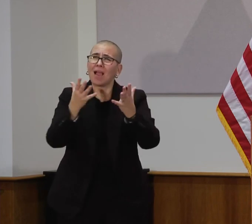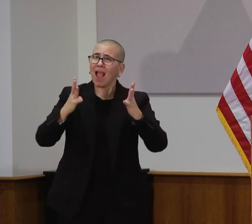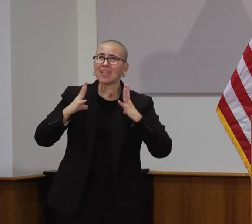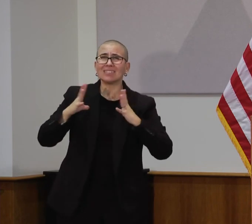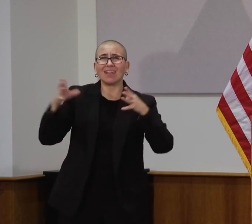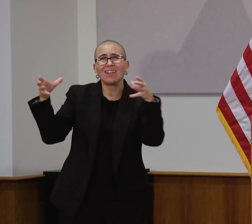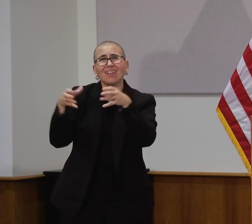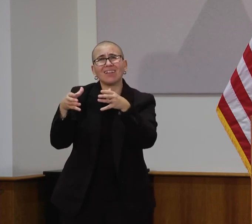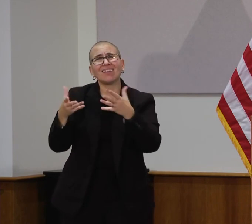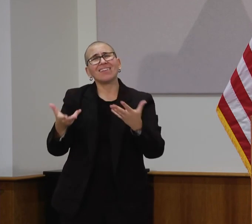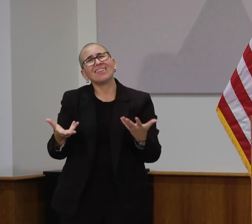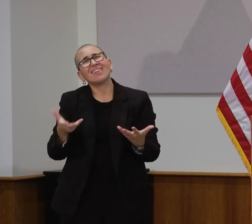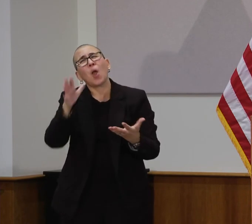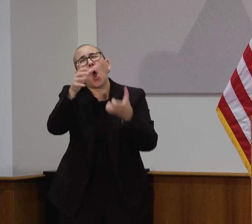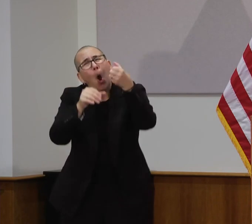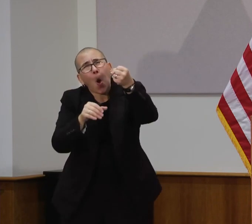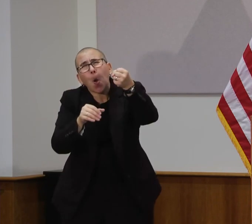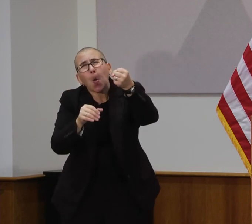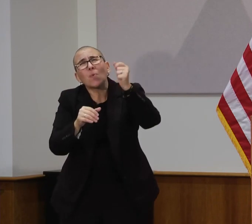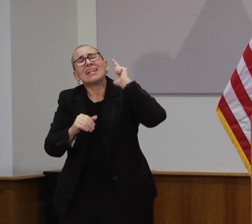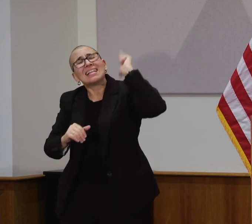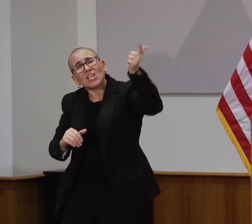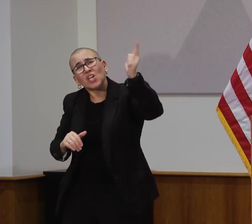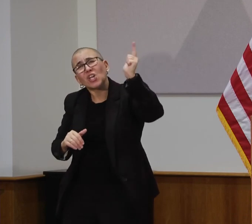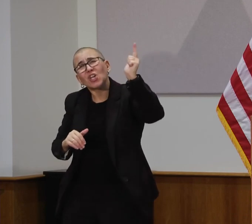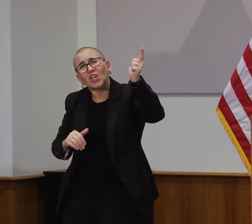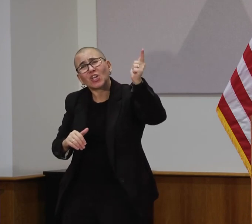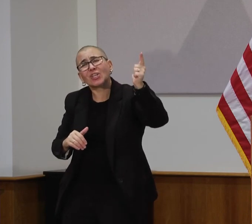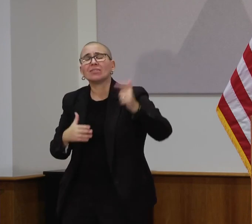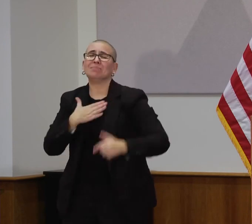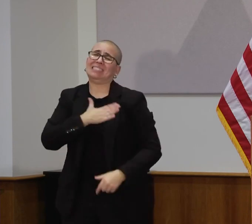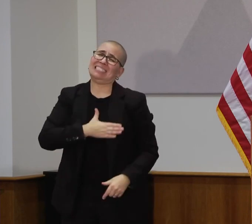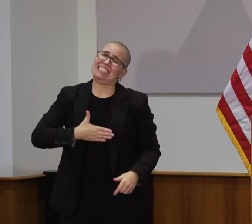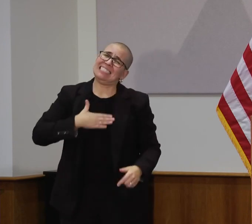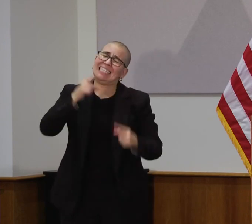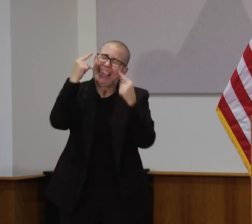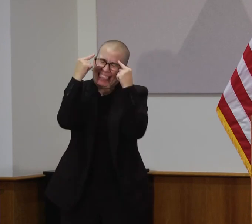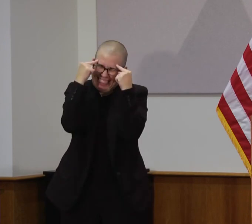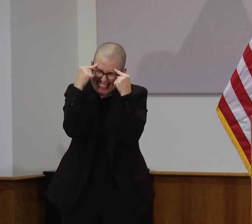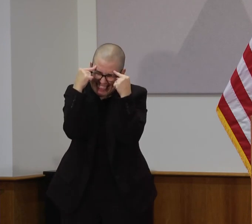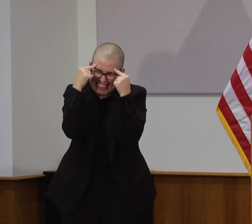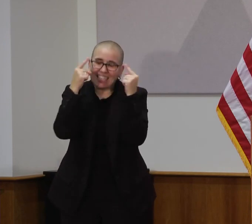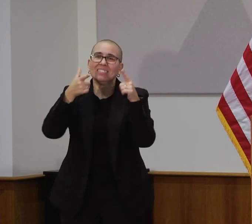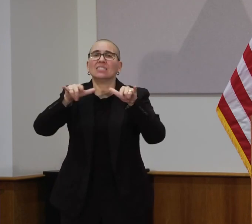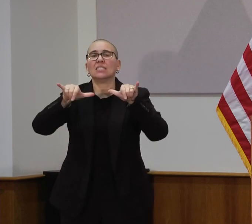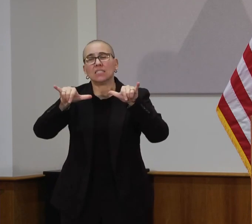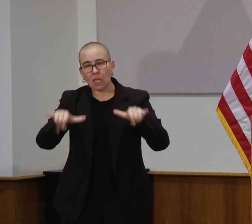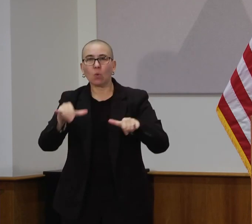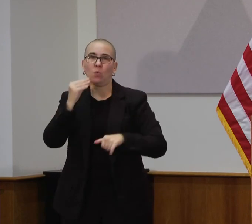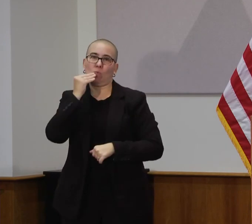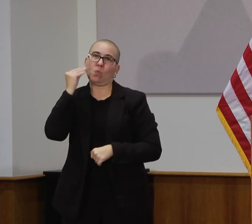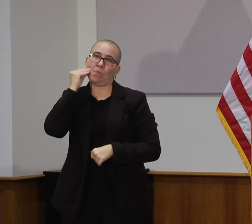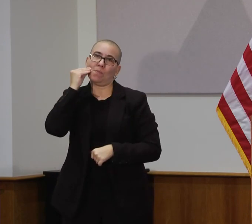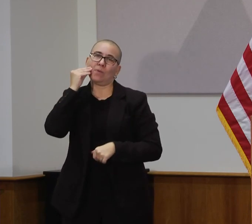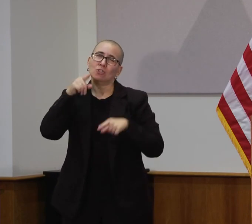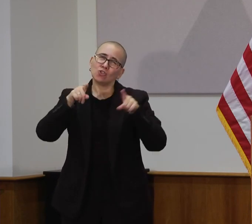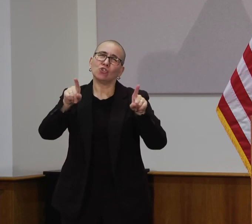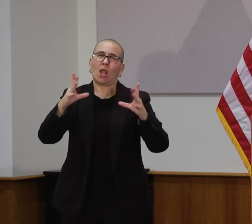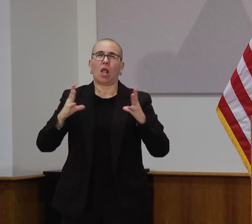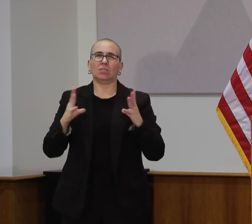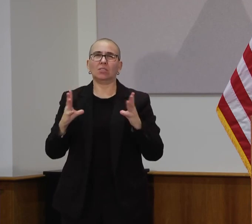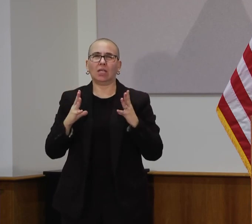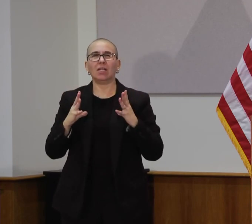next year. Please, Minnesota, stay home this Thanksgiving so that you don't have to ring in the new year with me.